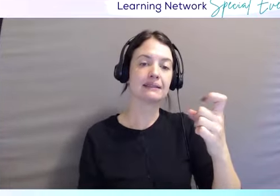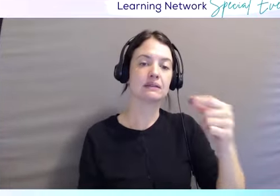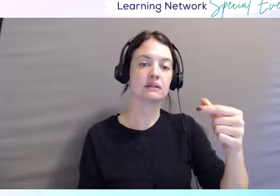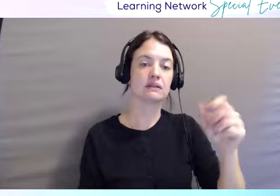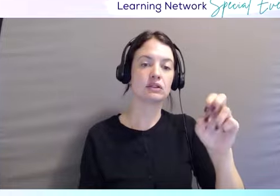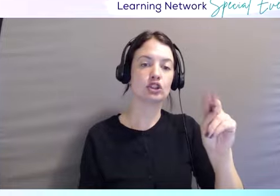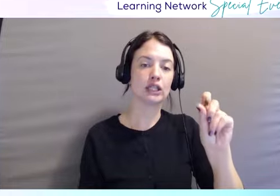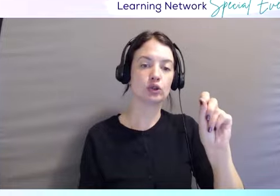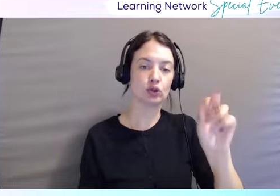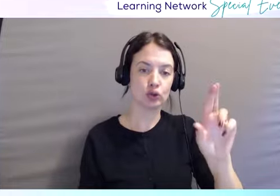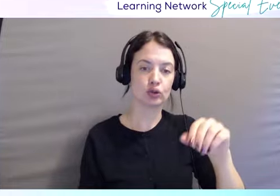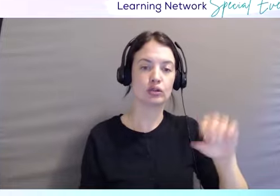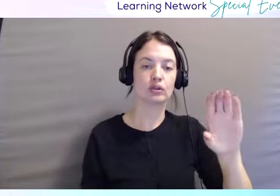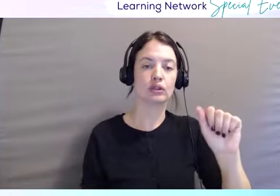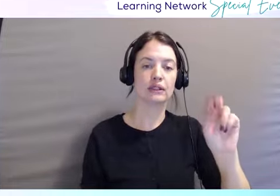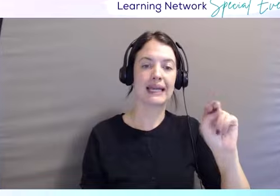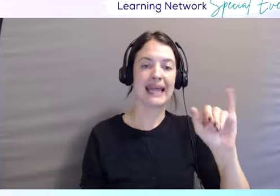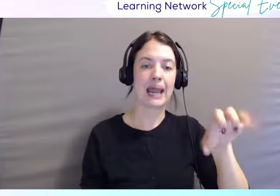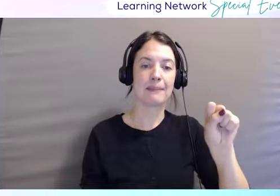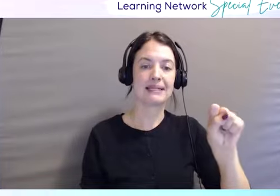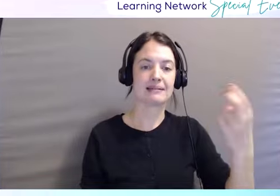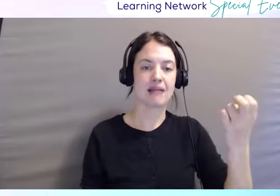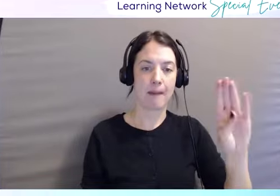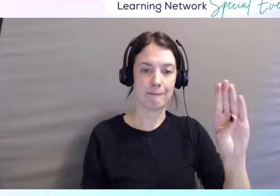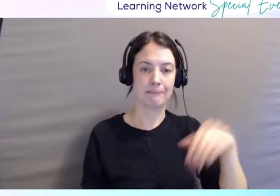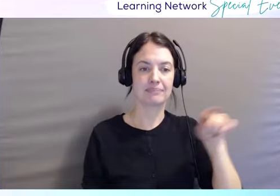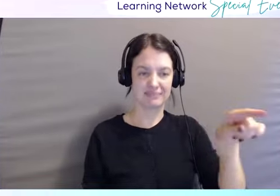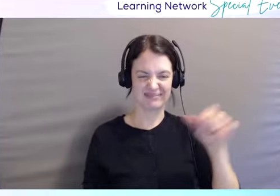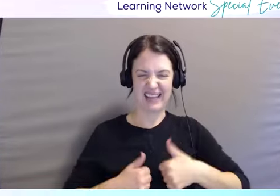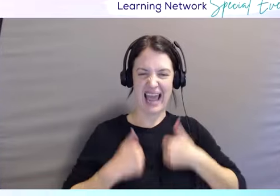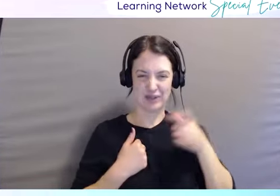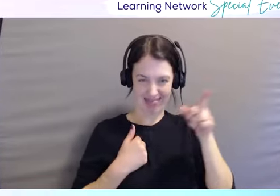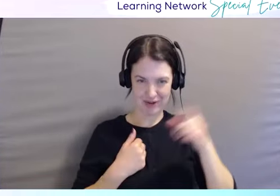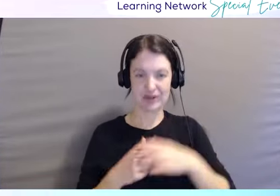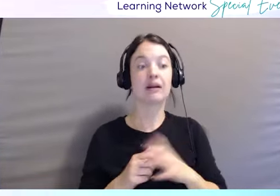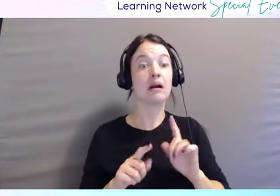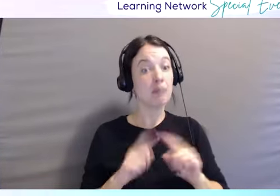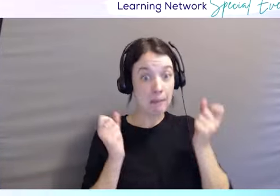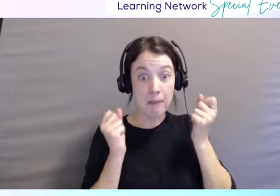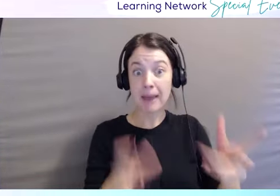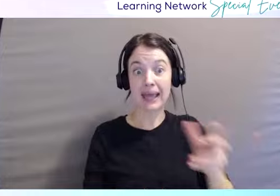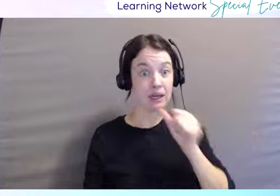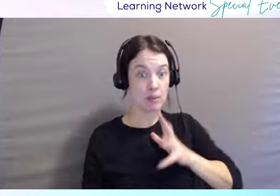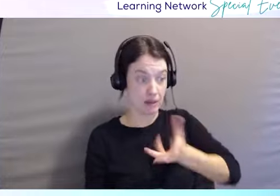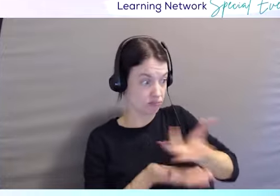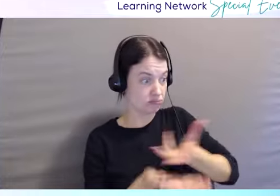address. But a lot of women have talked about how cannabis is self-medication for them.